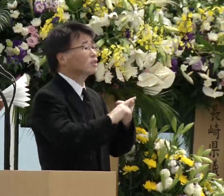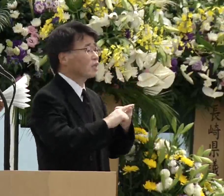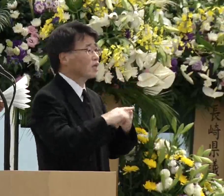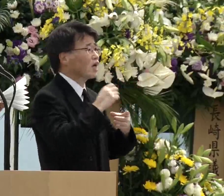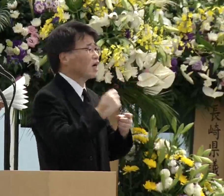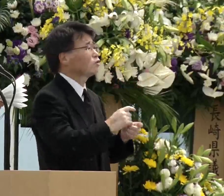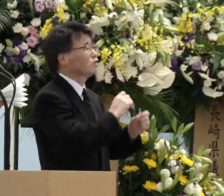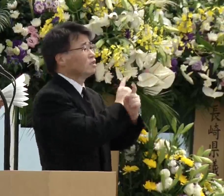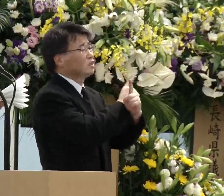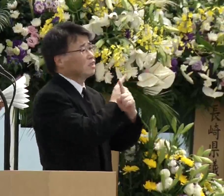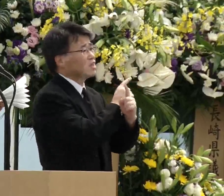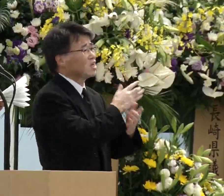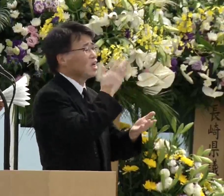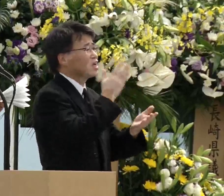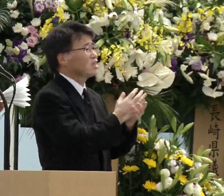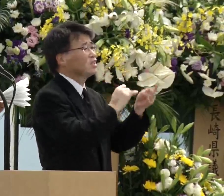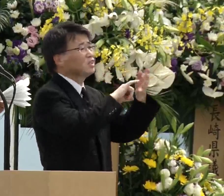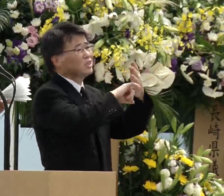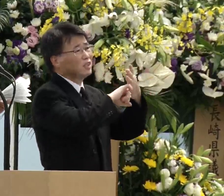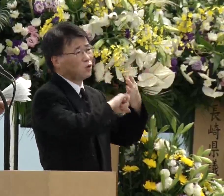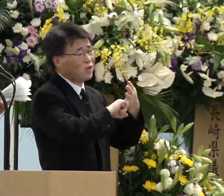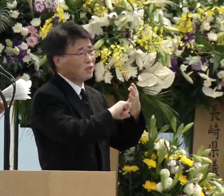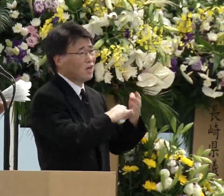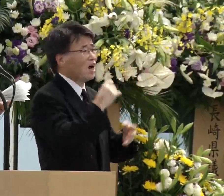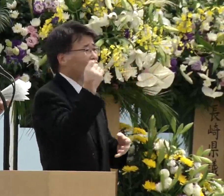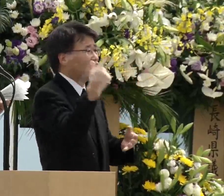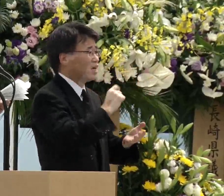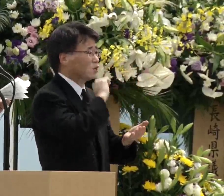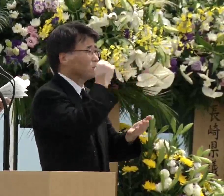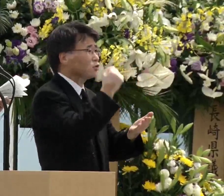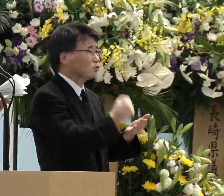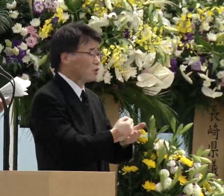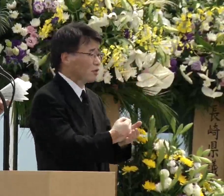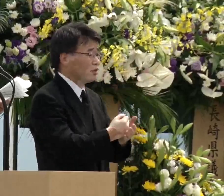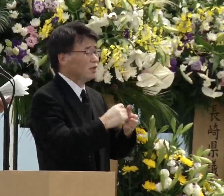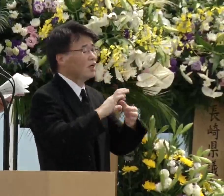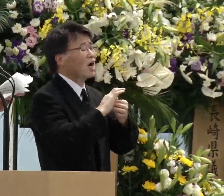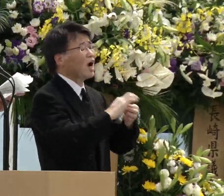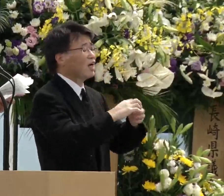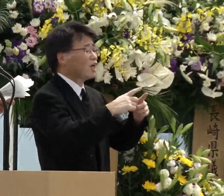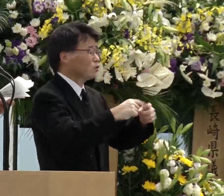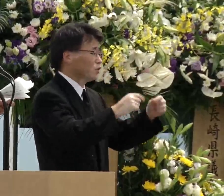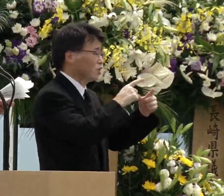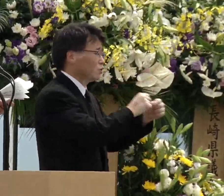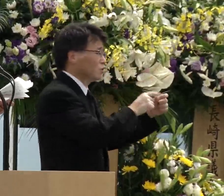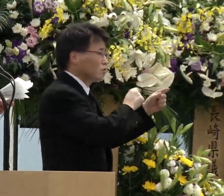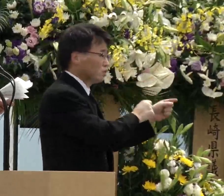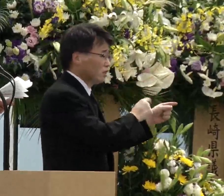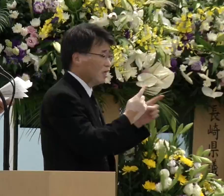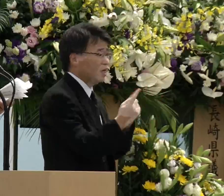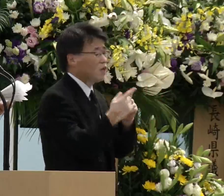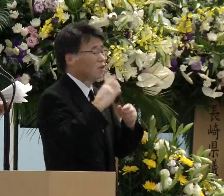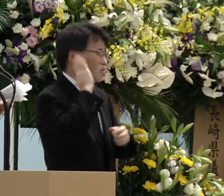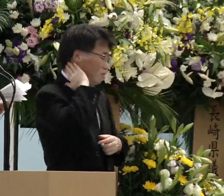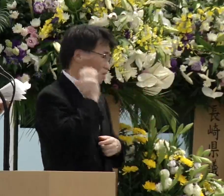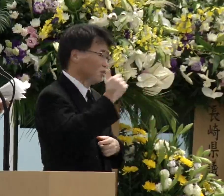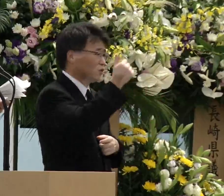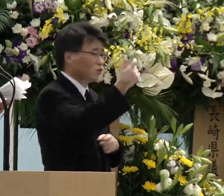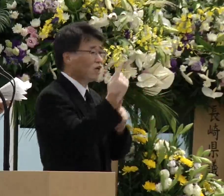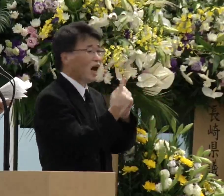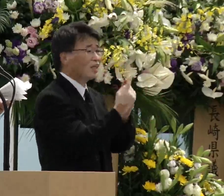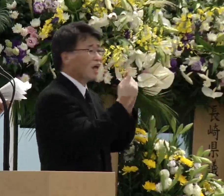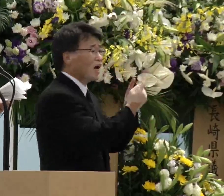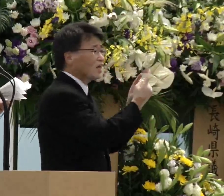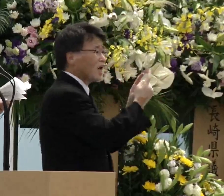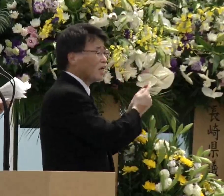towards the early entry into force of the Comprehensive Nuclear Test Ban Treaty, Japan is also advancing realistic and practical